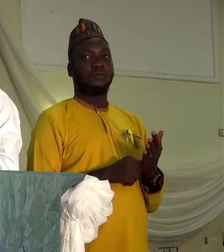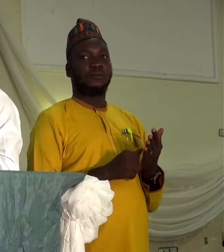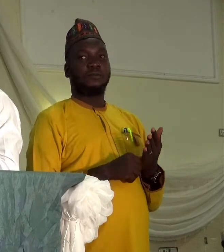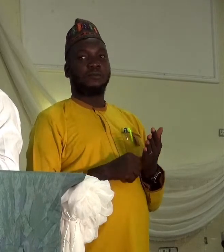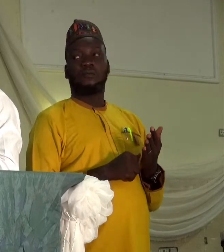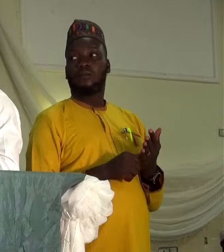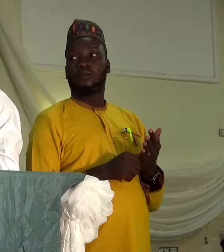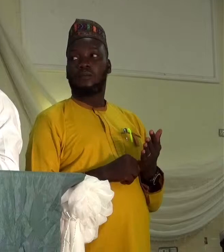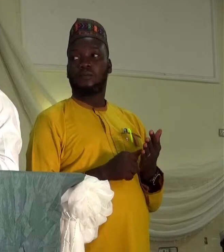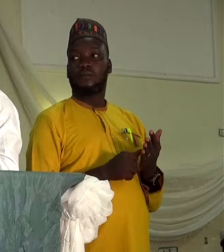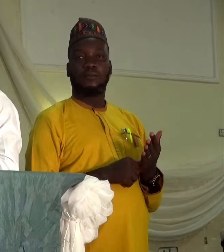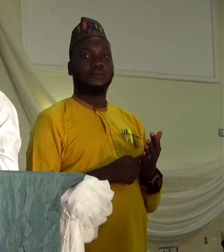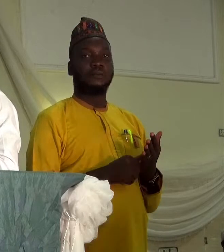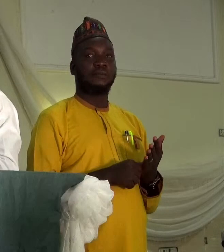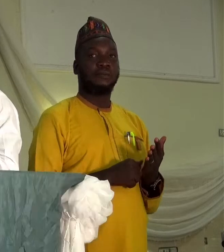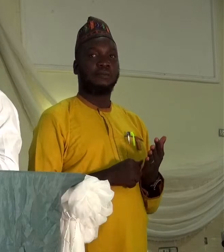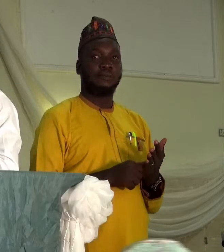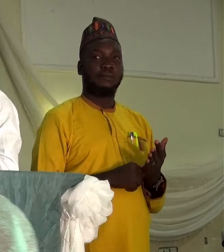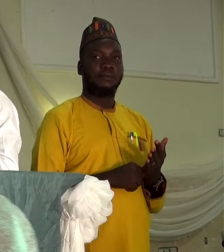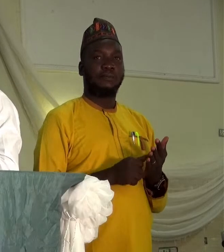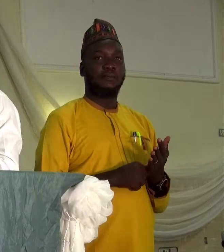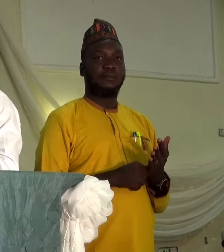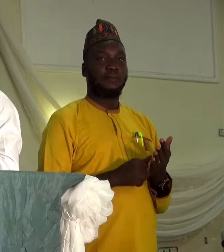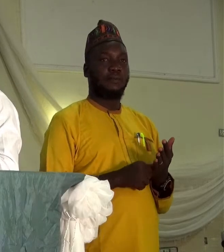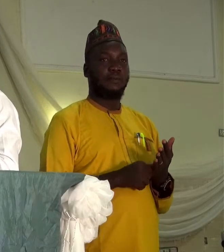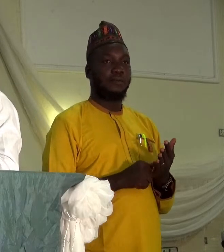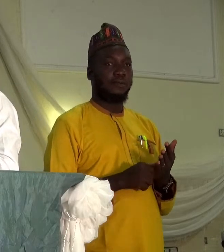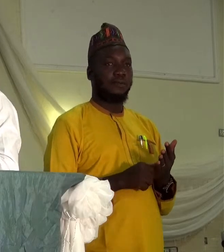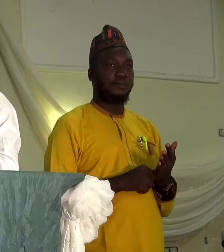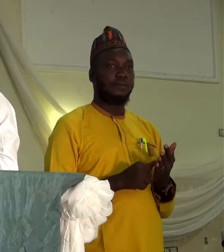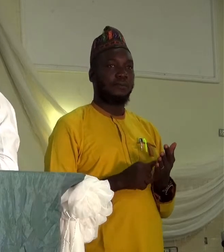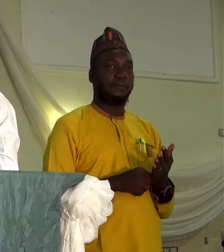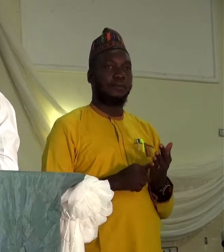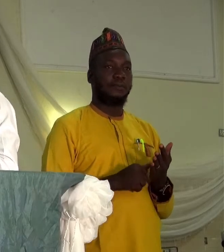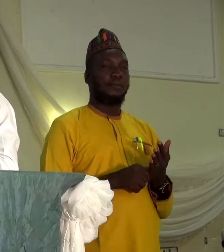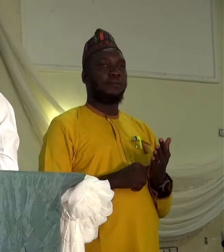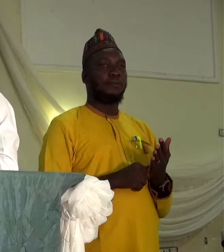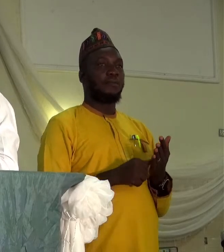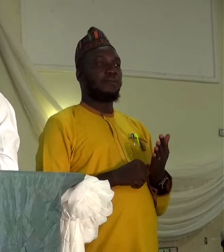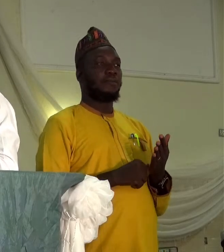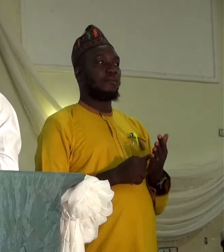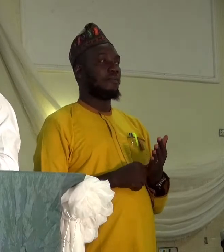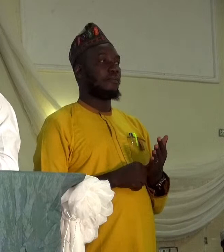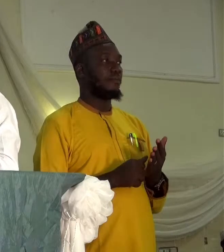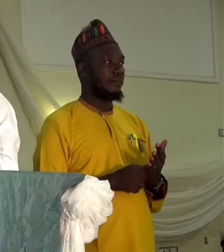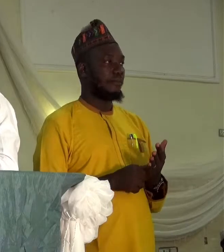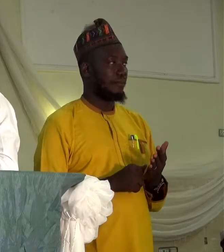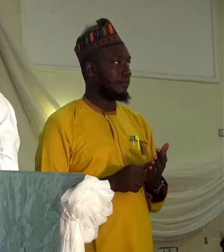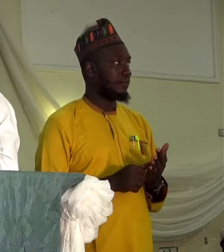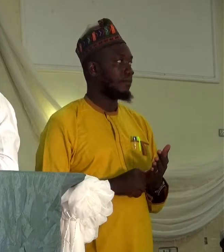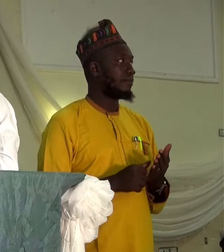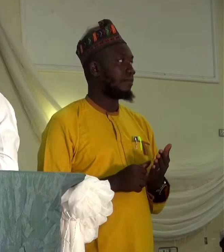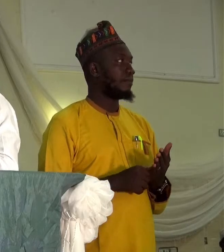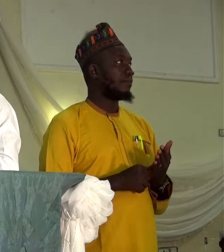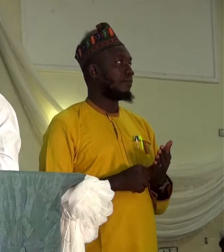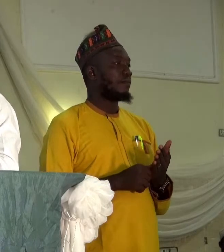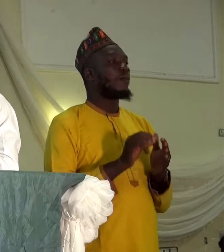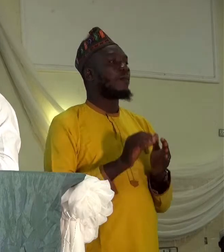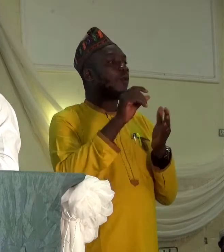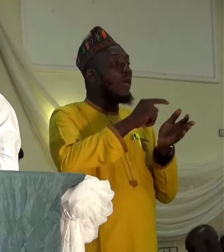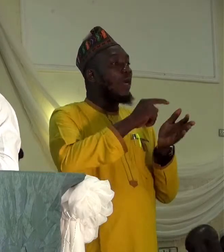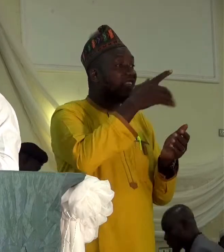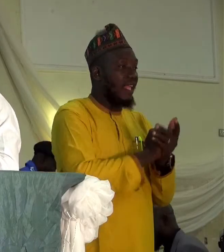wa takunu shuhada ala nas. Fa aqimus salata wa atuz zakata wa tasimu billahi wa mawlakum. Fa ni'mal mawla wa ni'man nasir. Quran is of